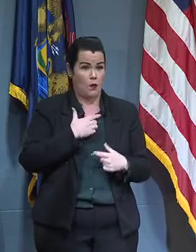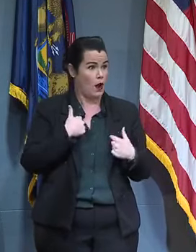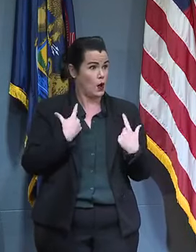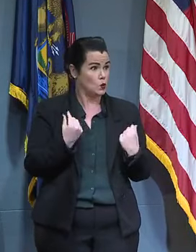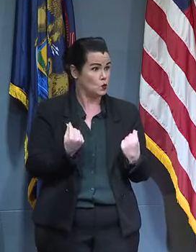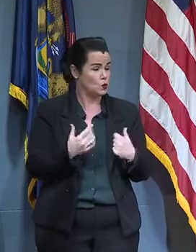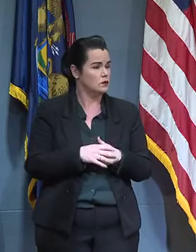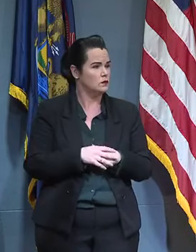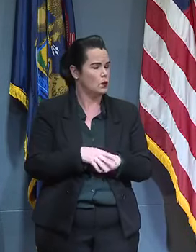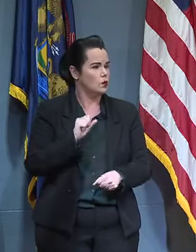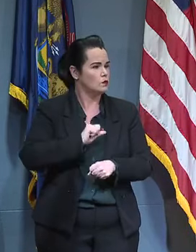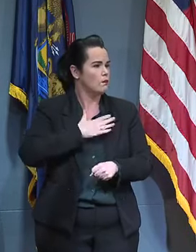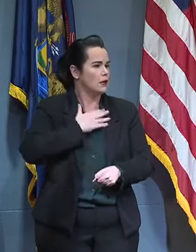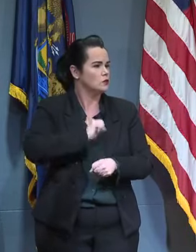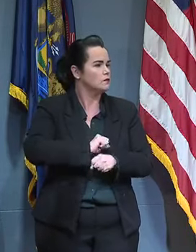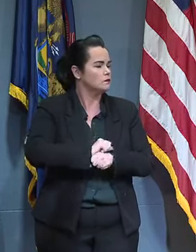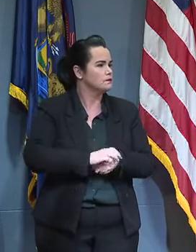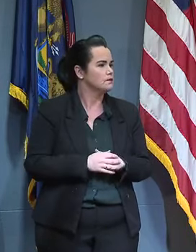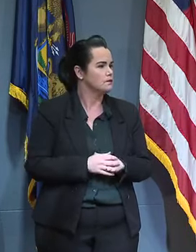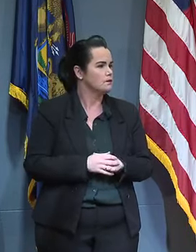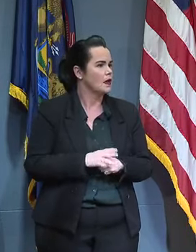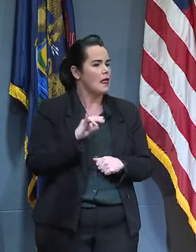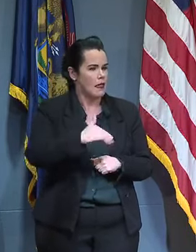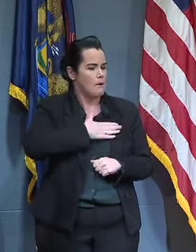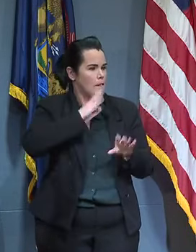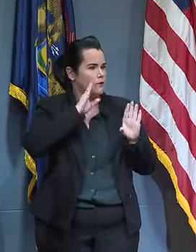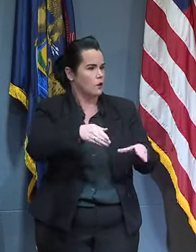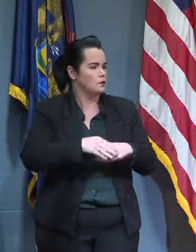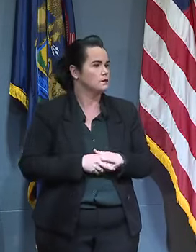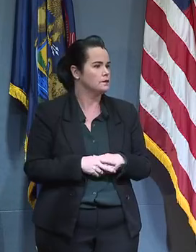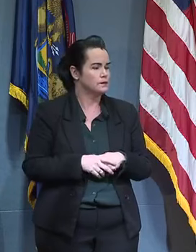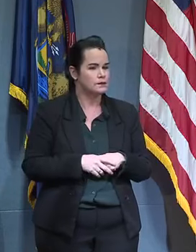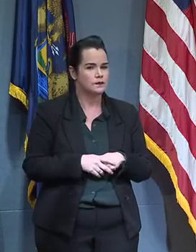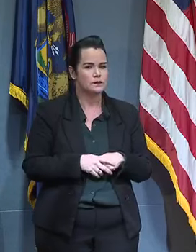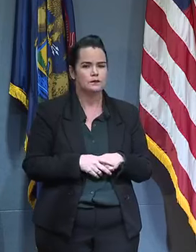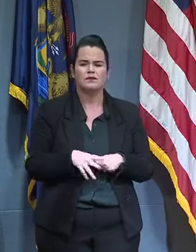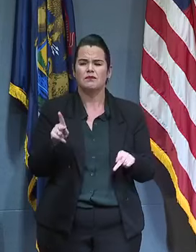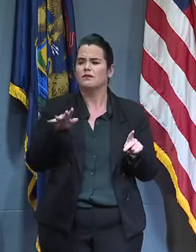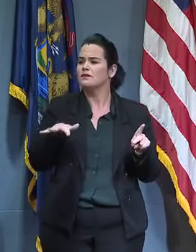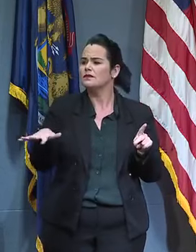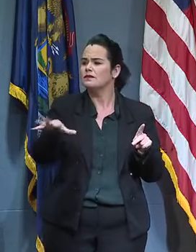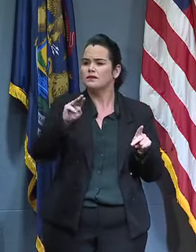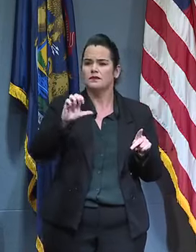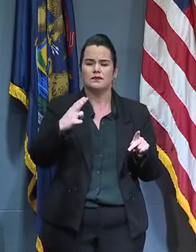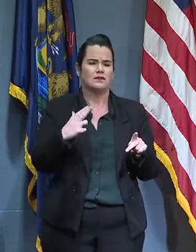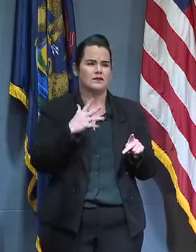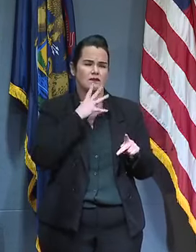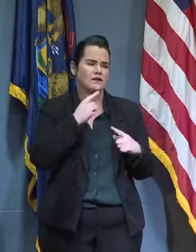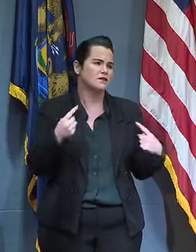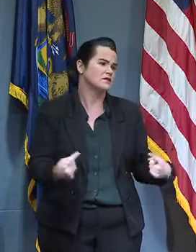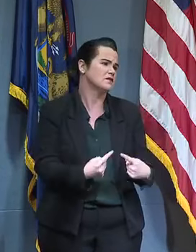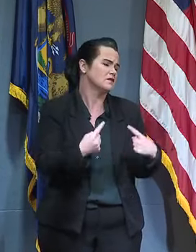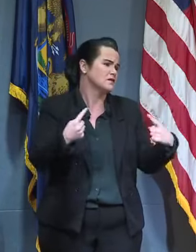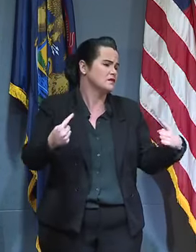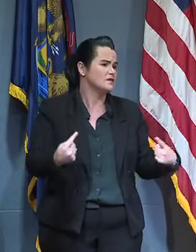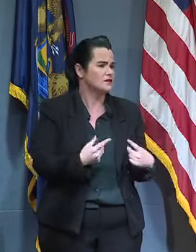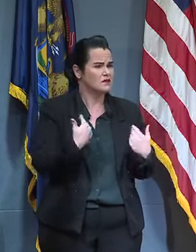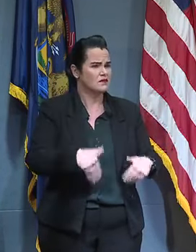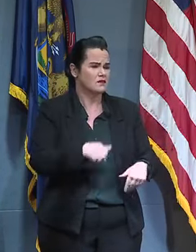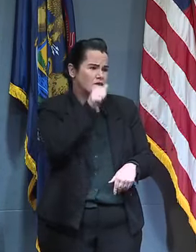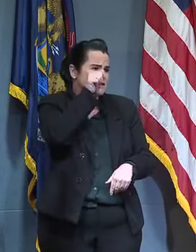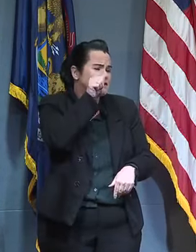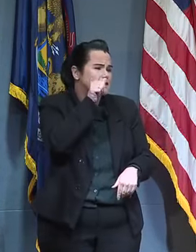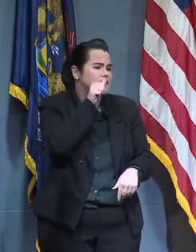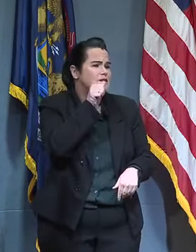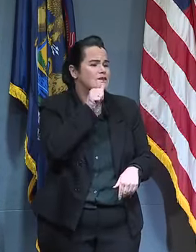stay focused on doing. The people of Michigan have been hurting. We've got to get this right. And so